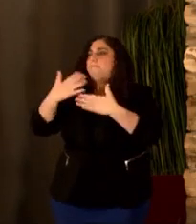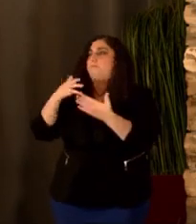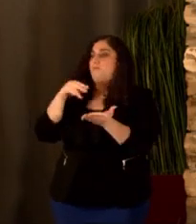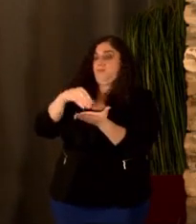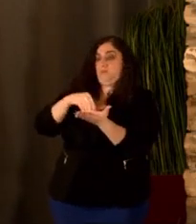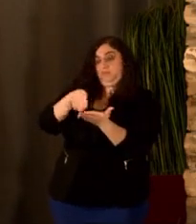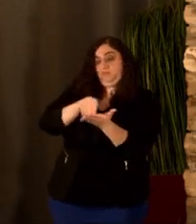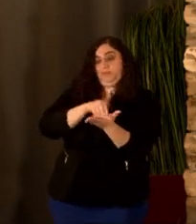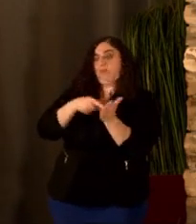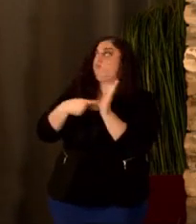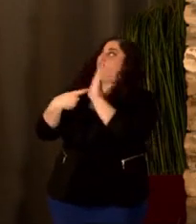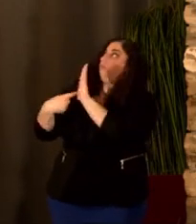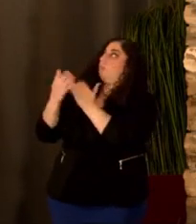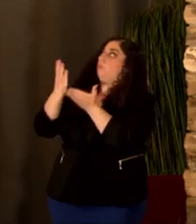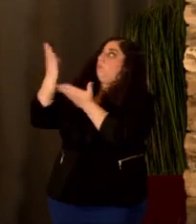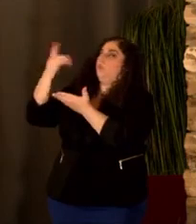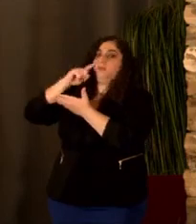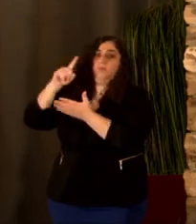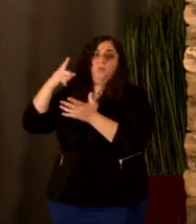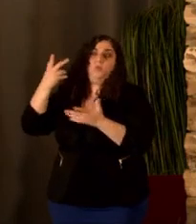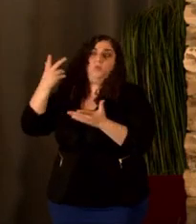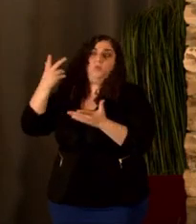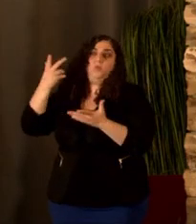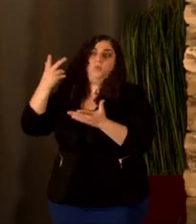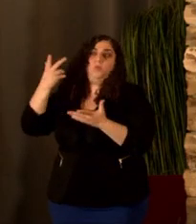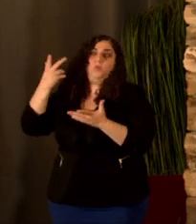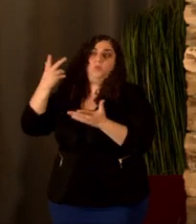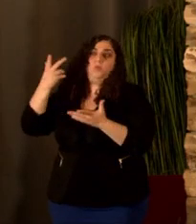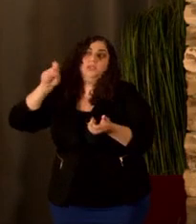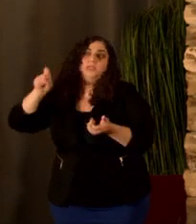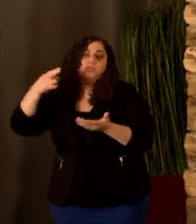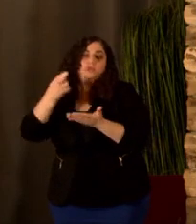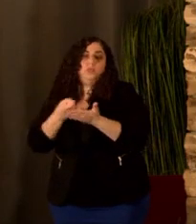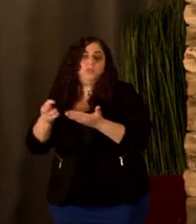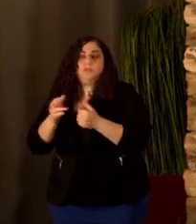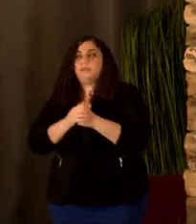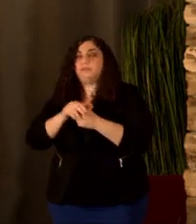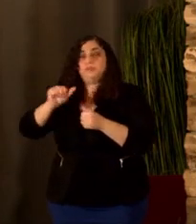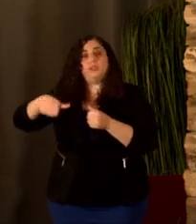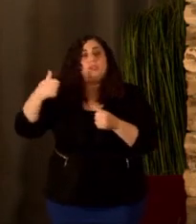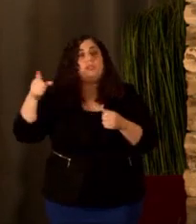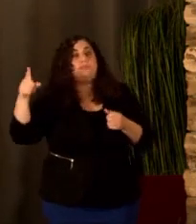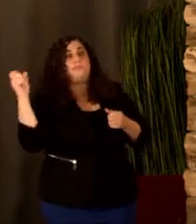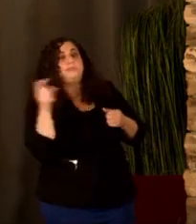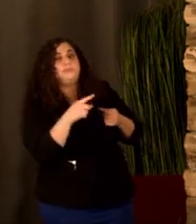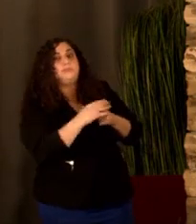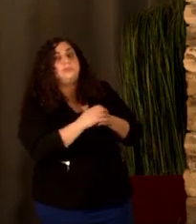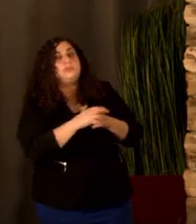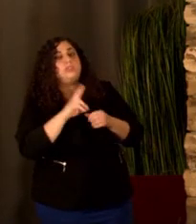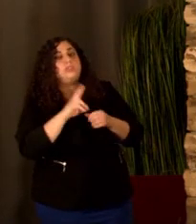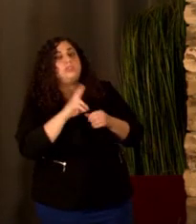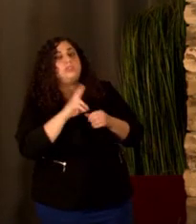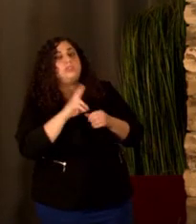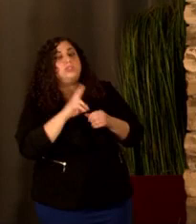Hi, Governor Gary Worth at the Union Tribune. Can you speak of any new component efforts